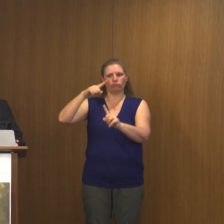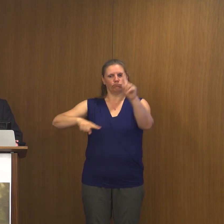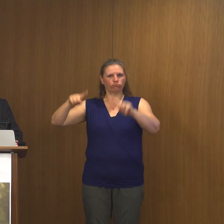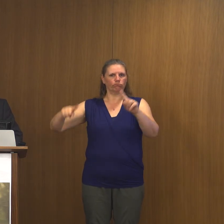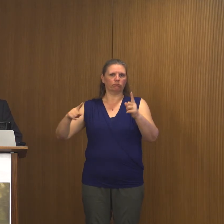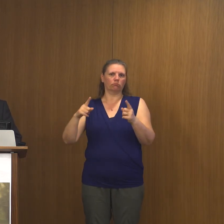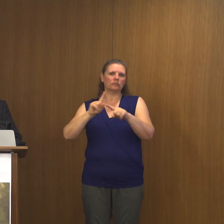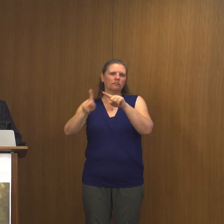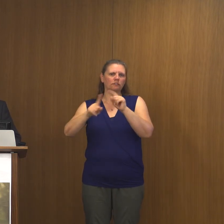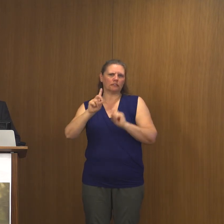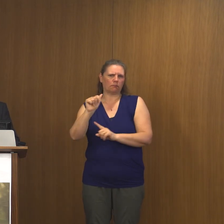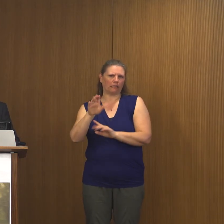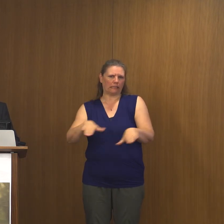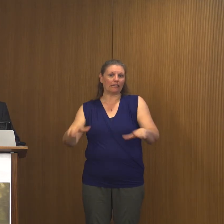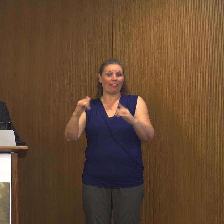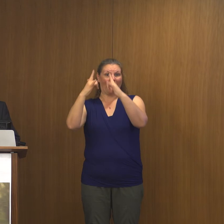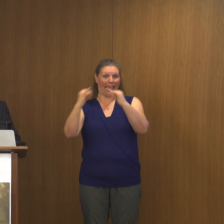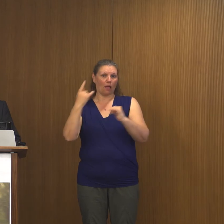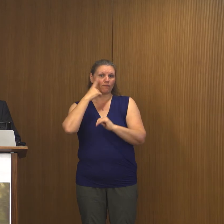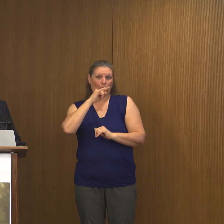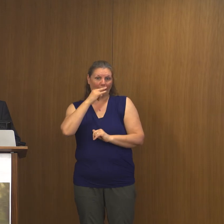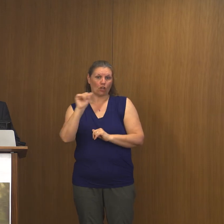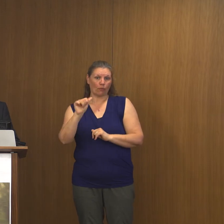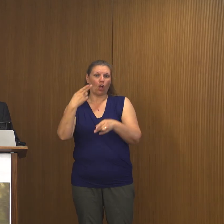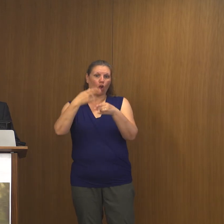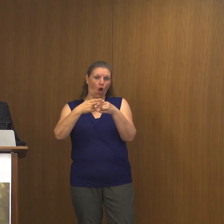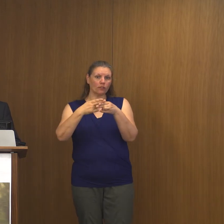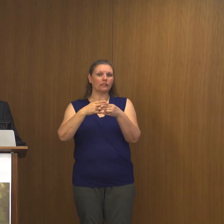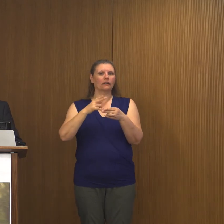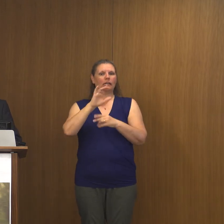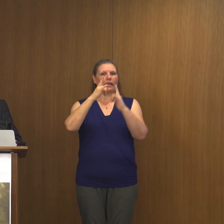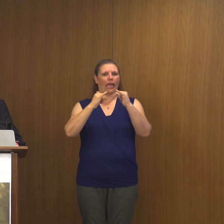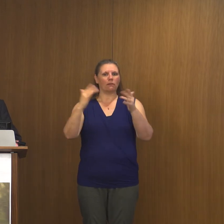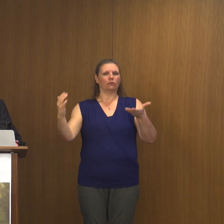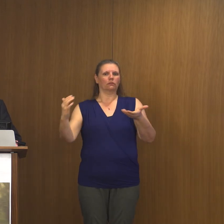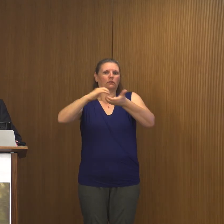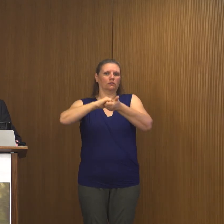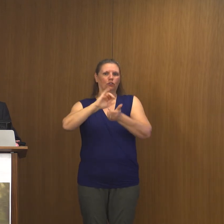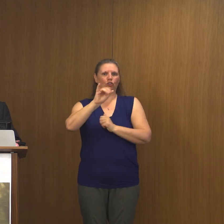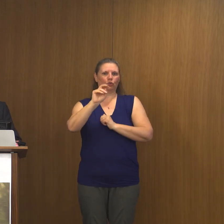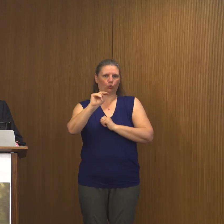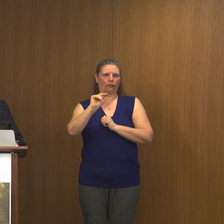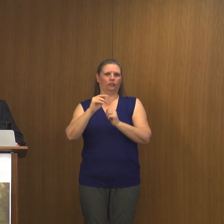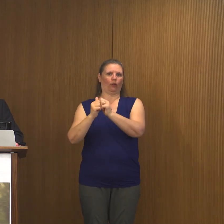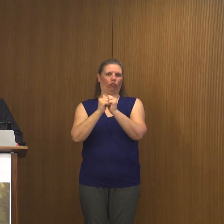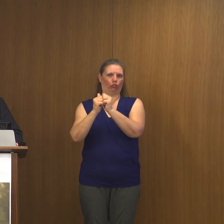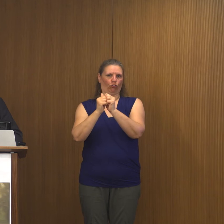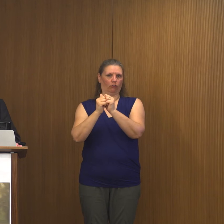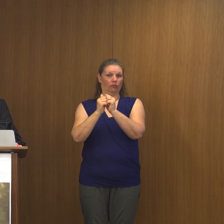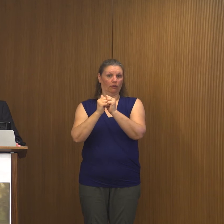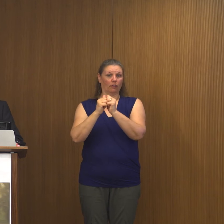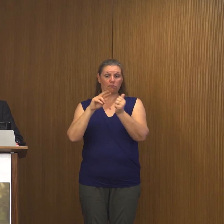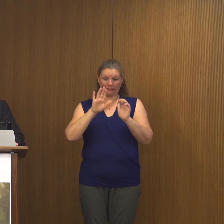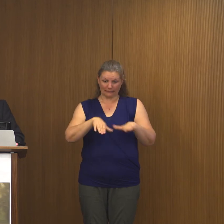disabilities. And the Camp for Kids with Arthritis is called Camp Join Together, and it's a chance for youth with similar experiences to come together